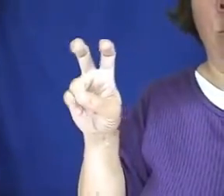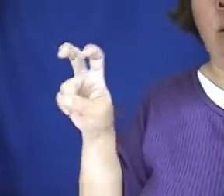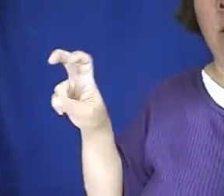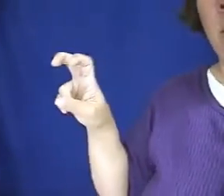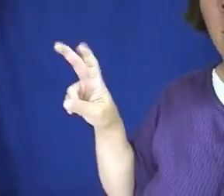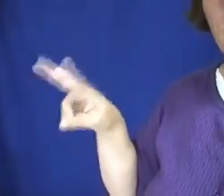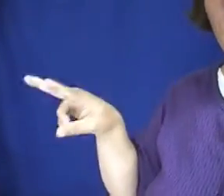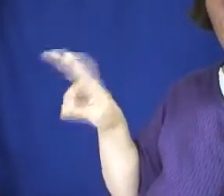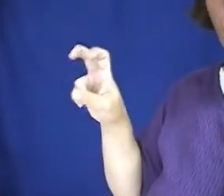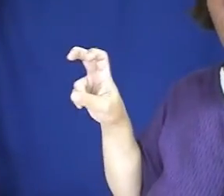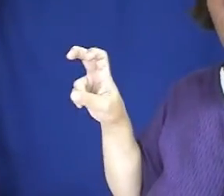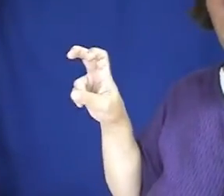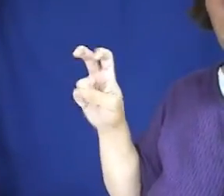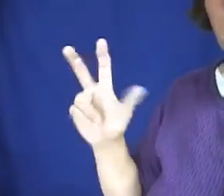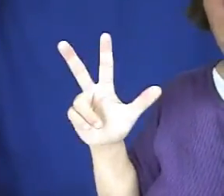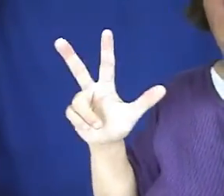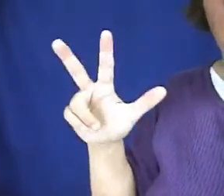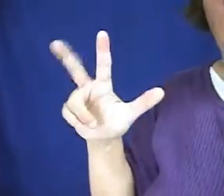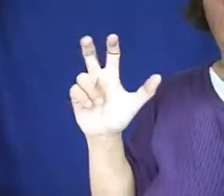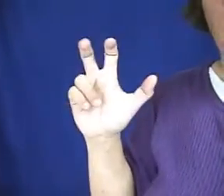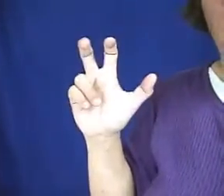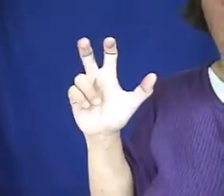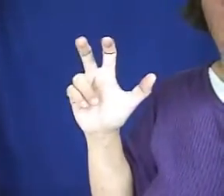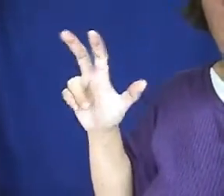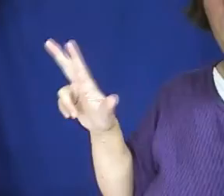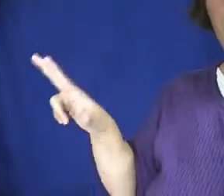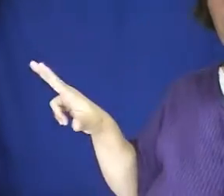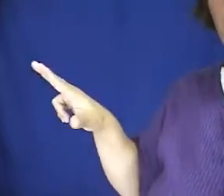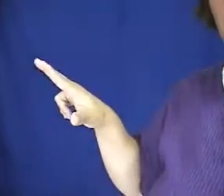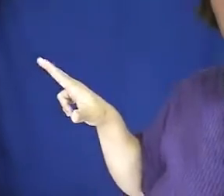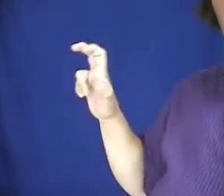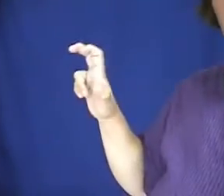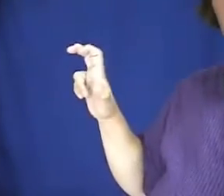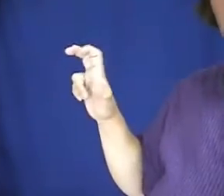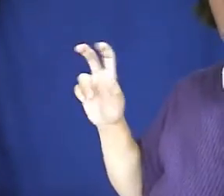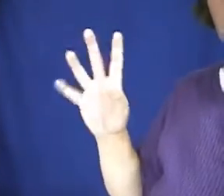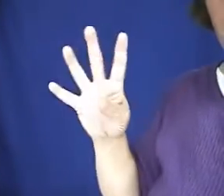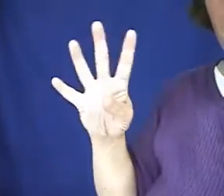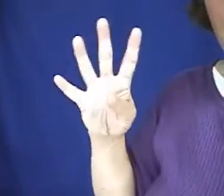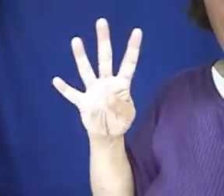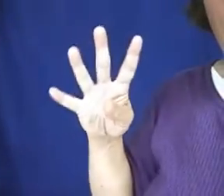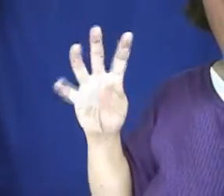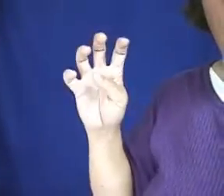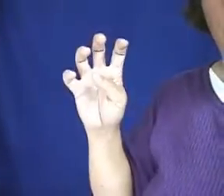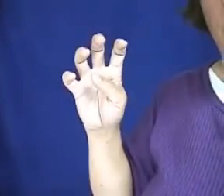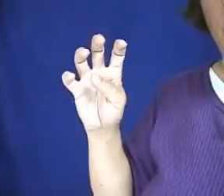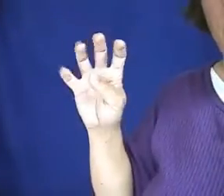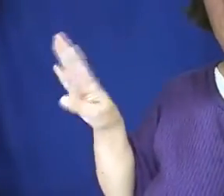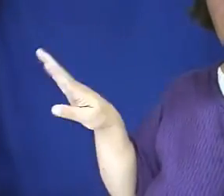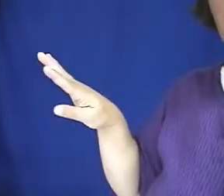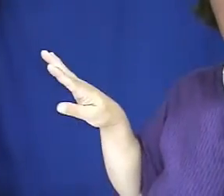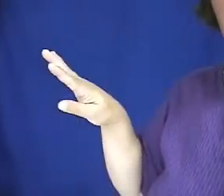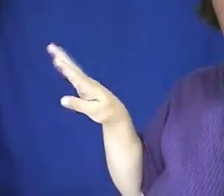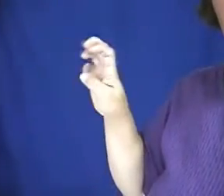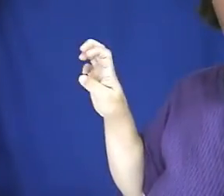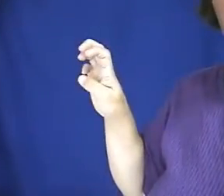200, 200, 300, 300, 400,